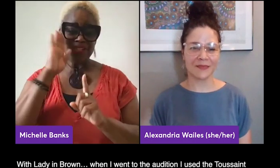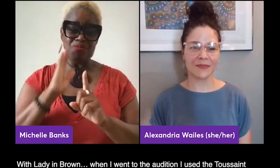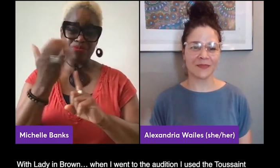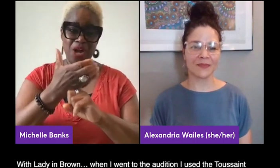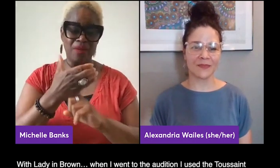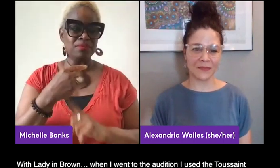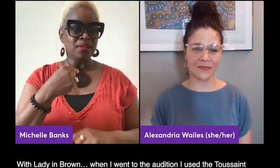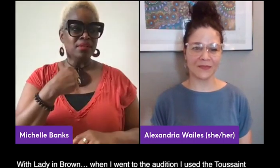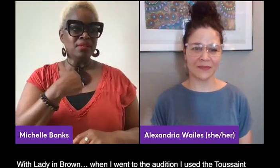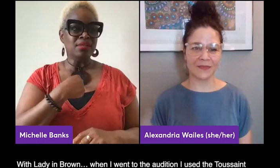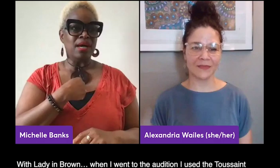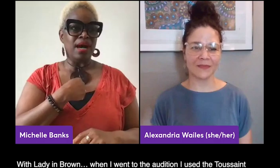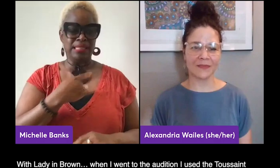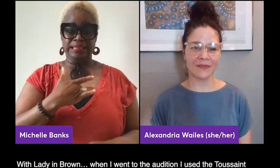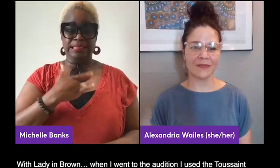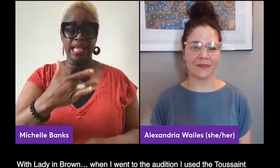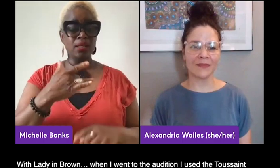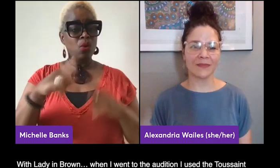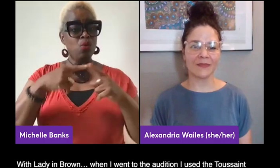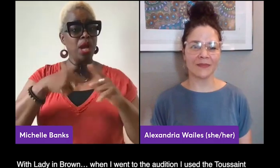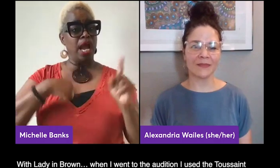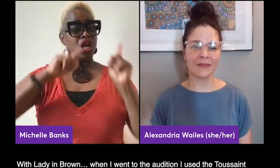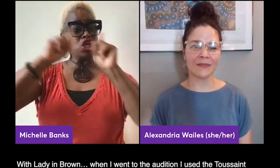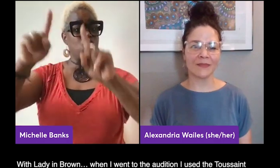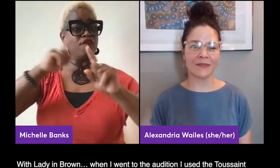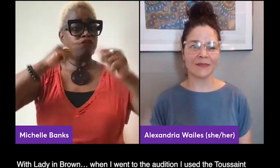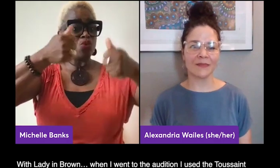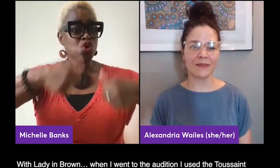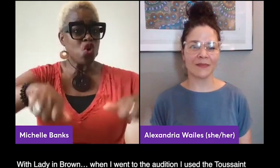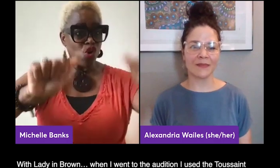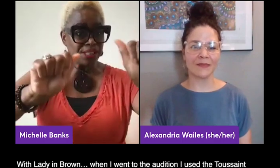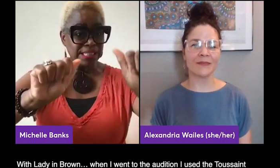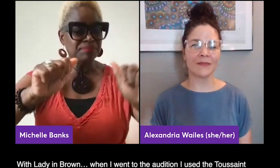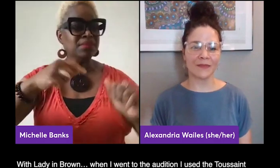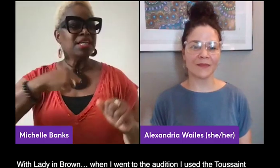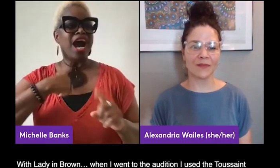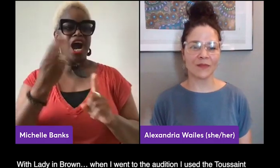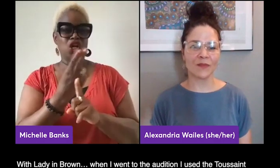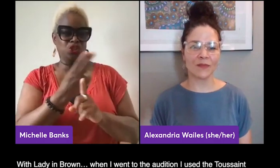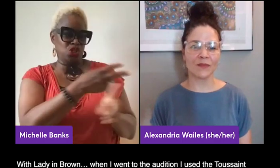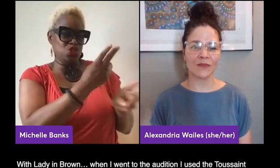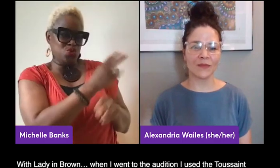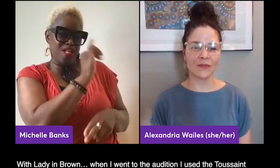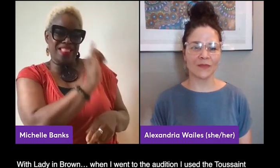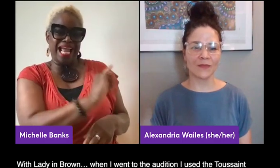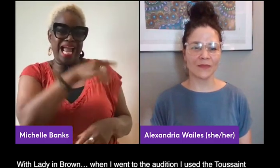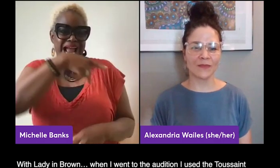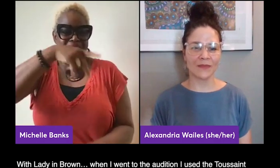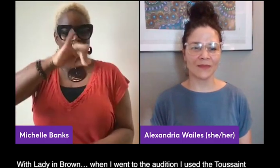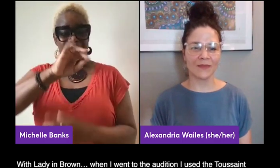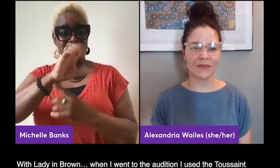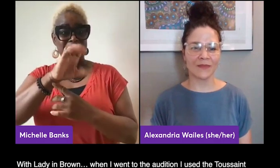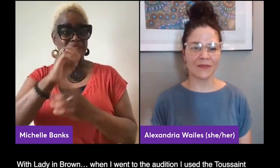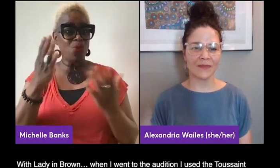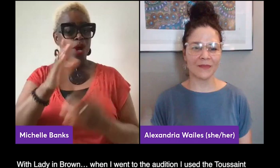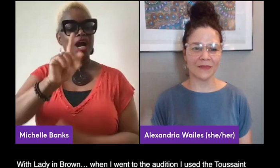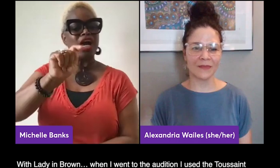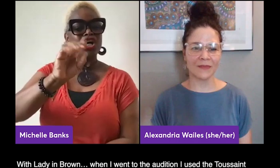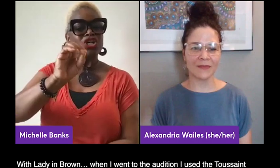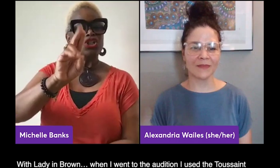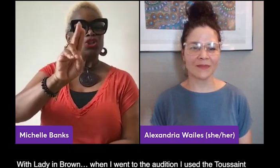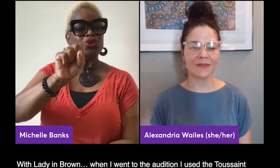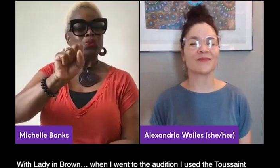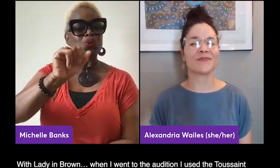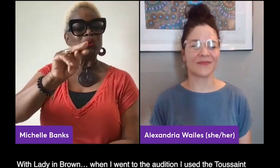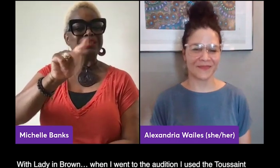With Lady in Brown, when I went to the audition, I used the Toussaint segment as my audition piece.